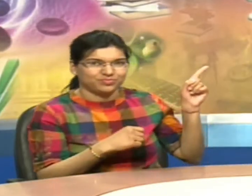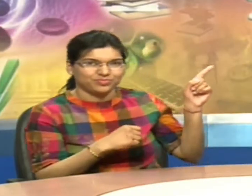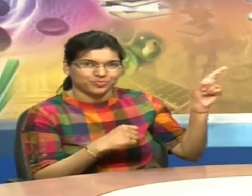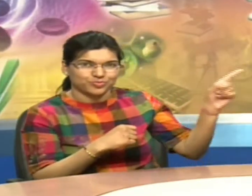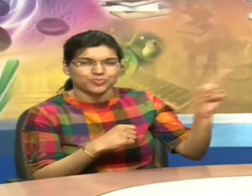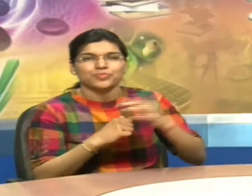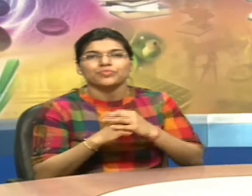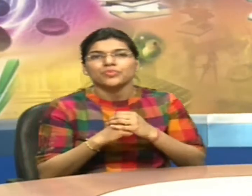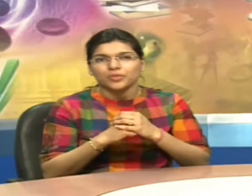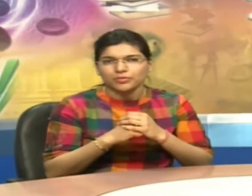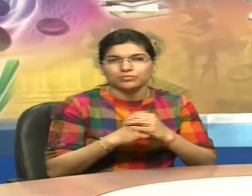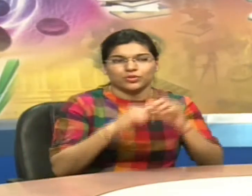answers.